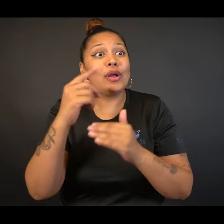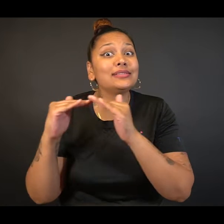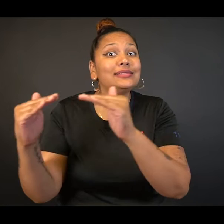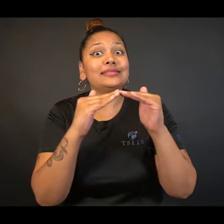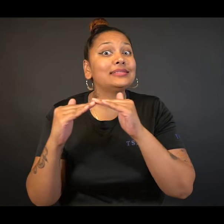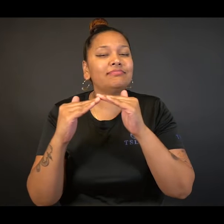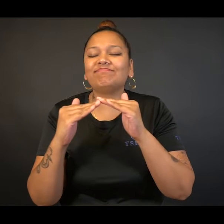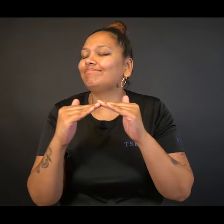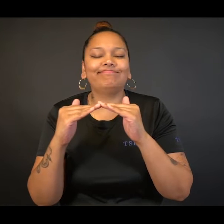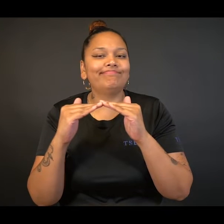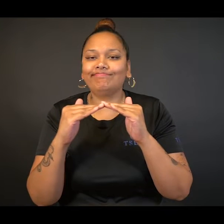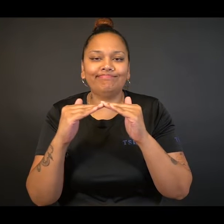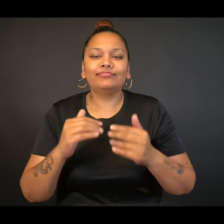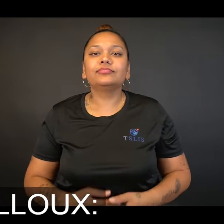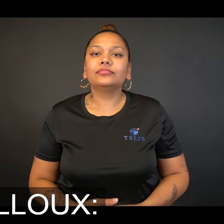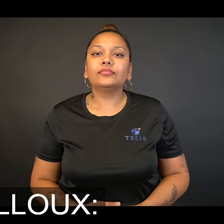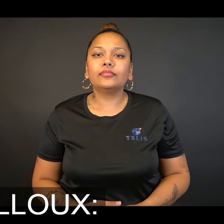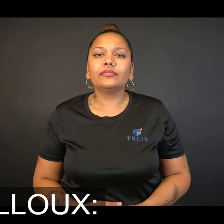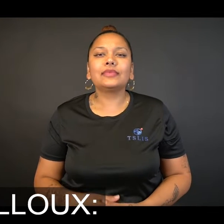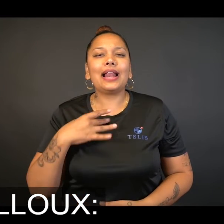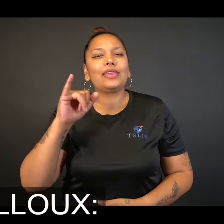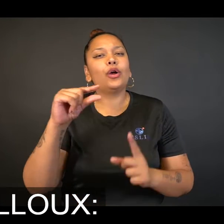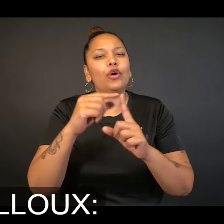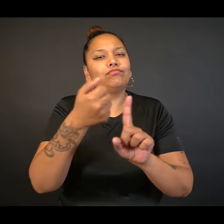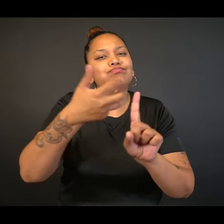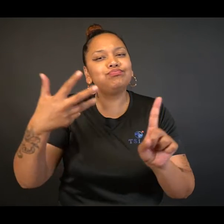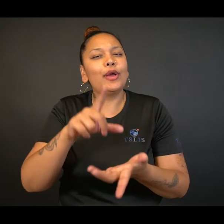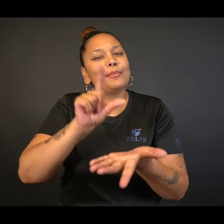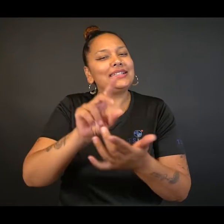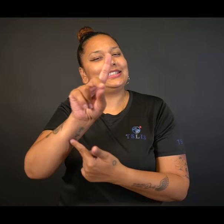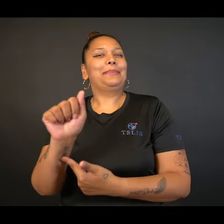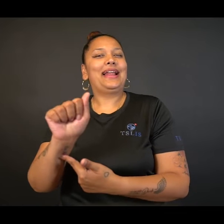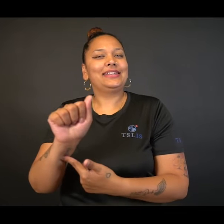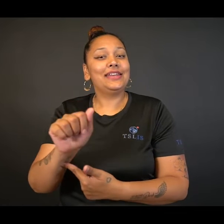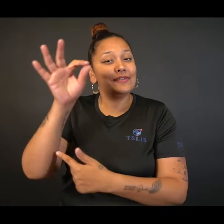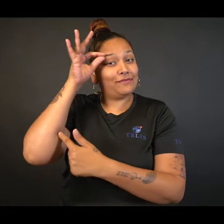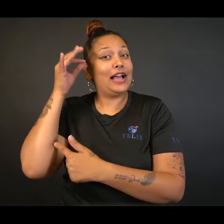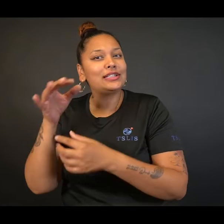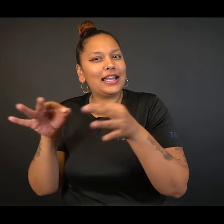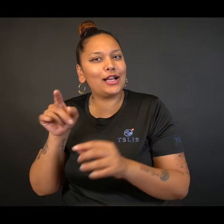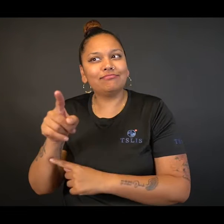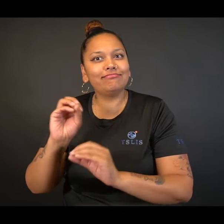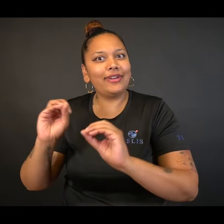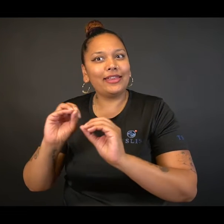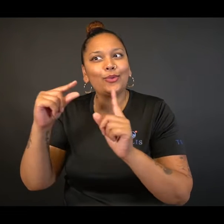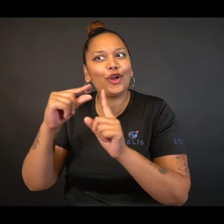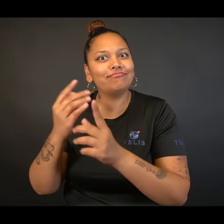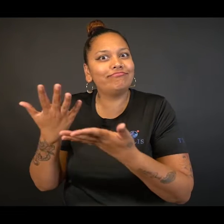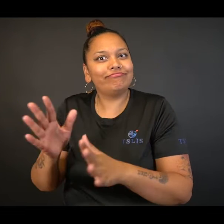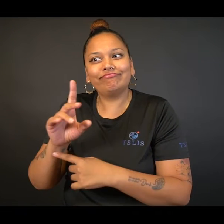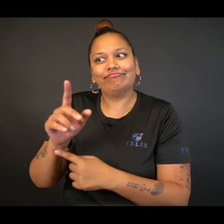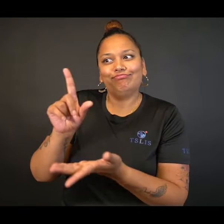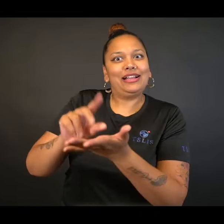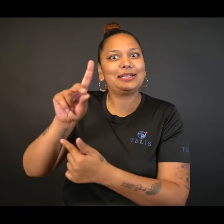disability. I really like print disability, especially because also in French, we don't have like a great word for